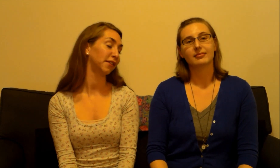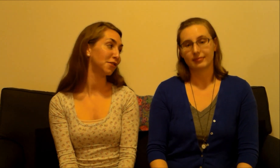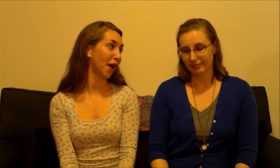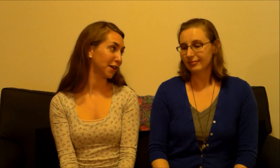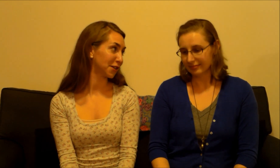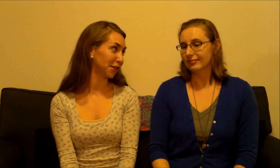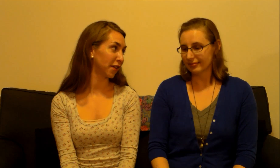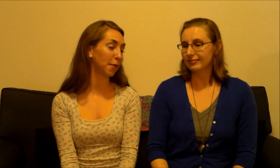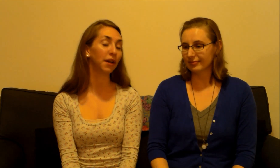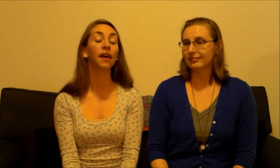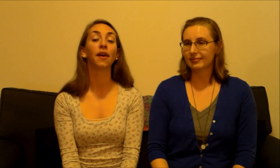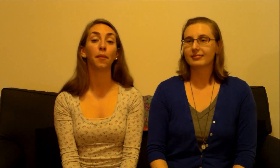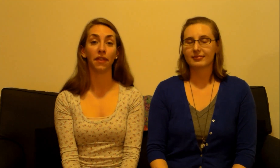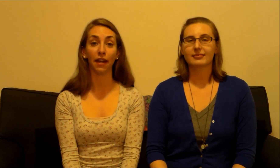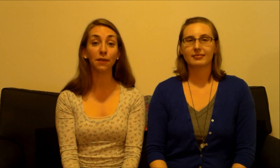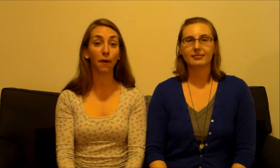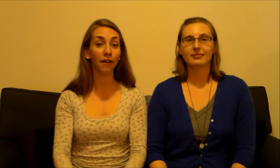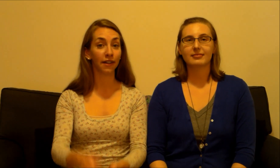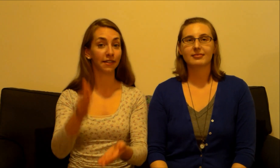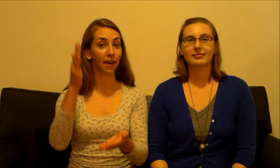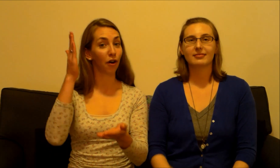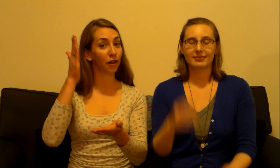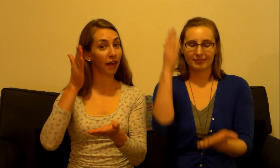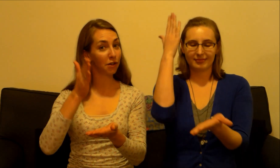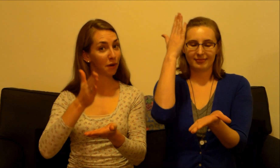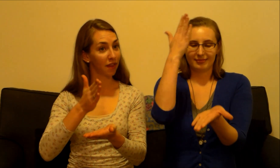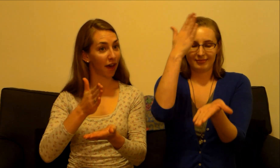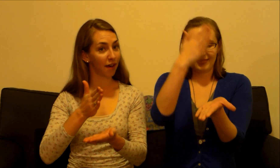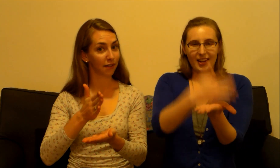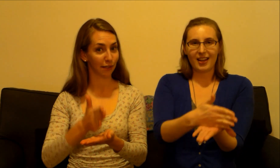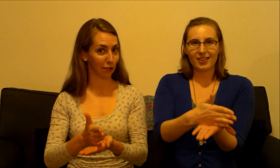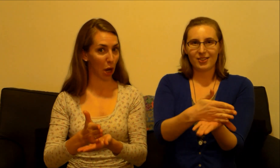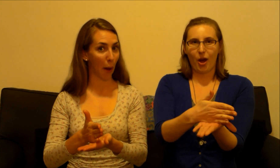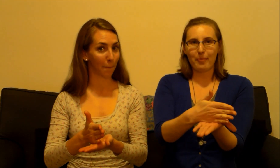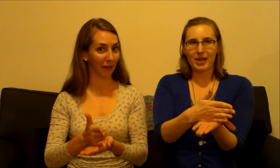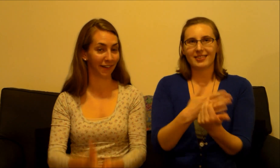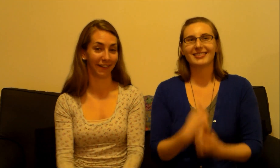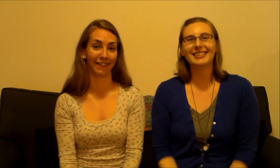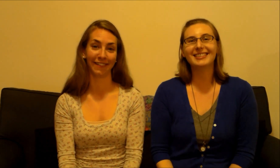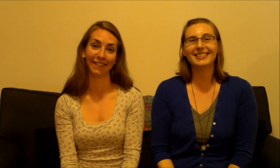your actions on that one. But the nice part is they all end with a stop.